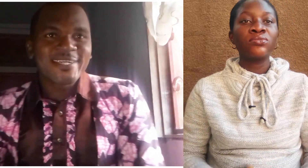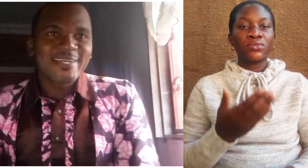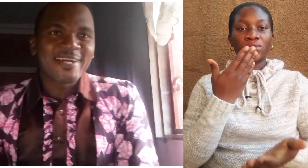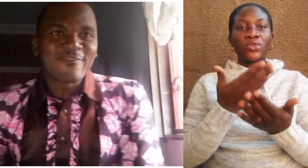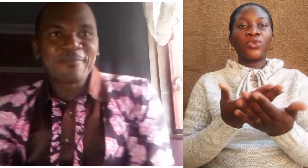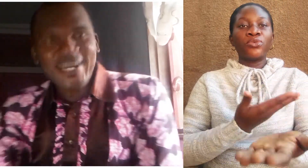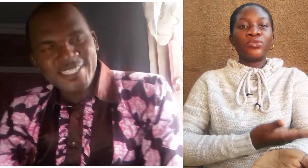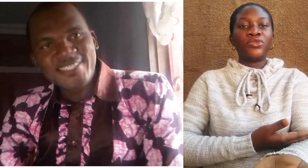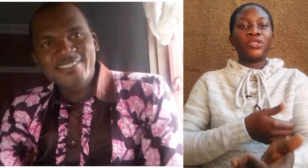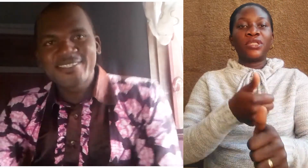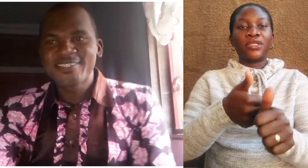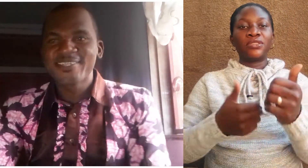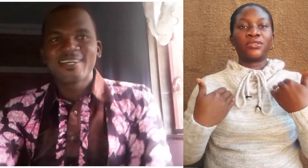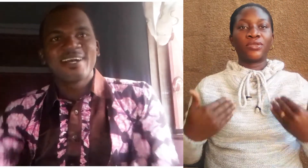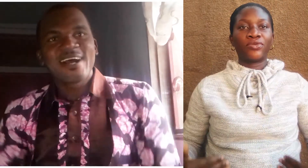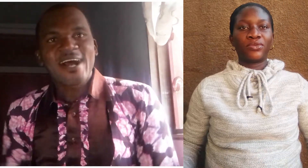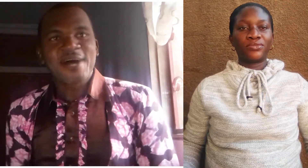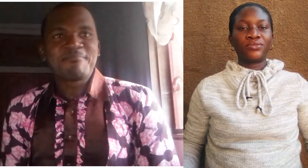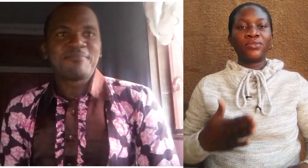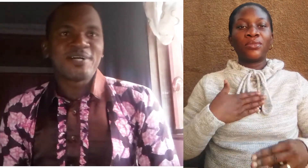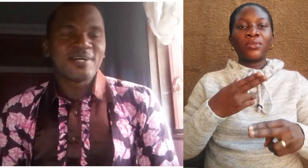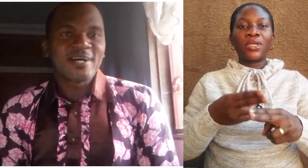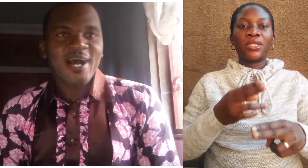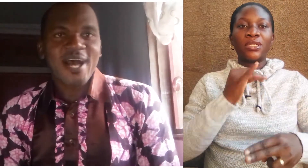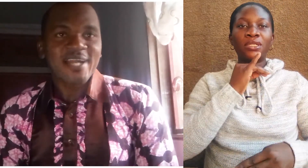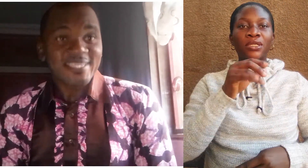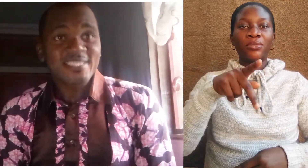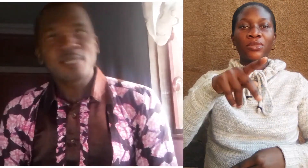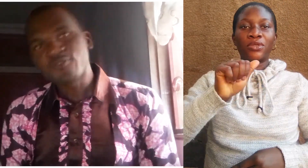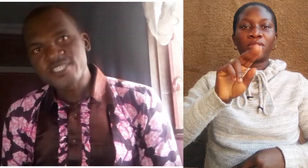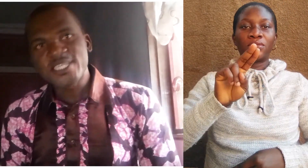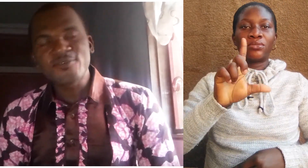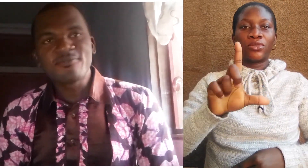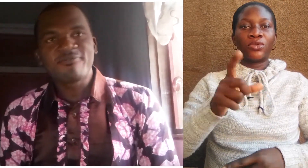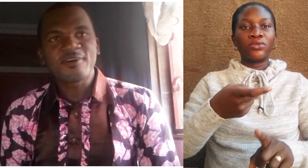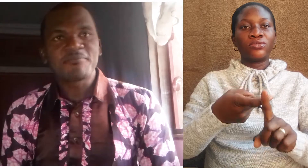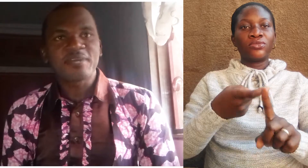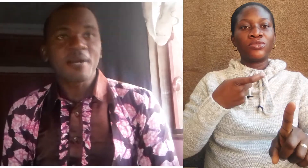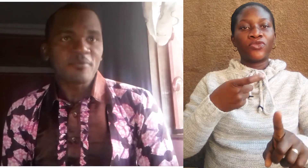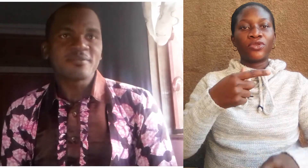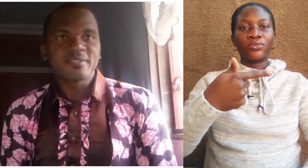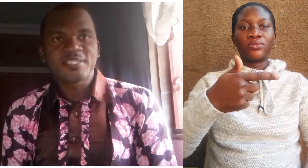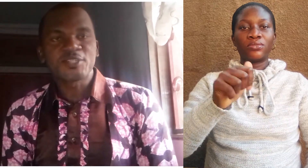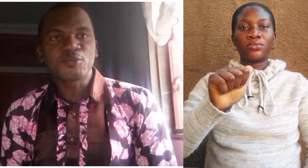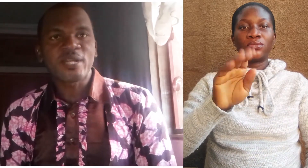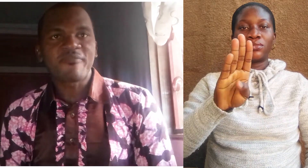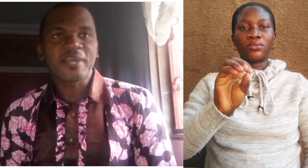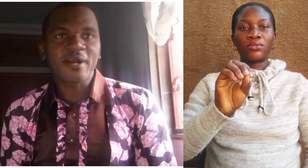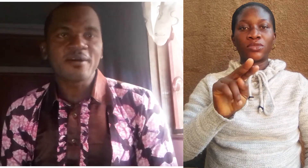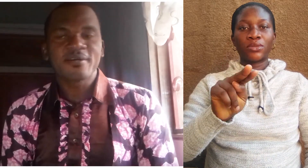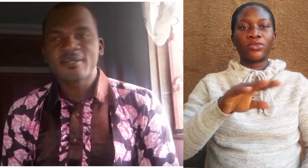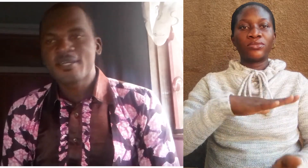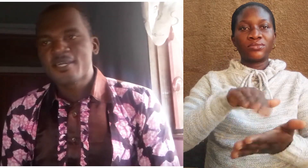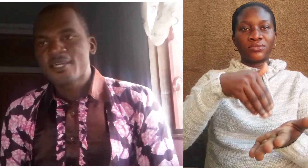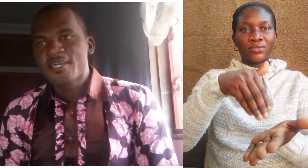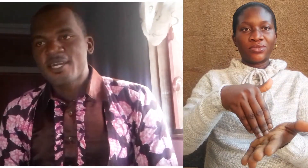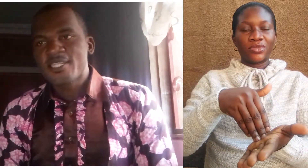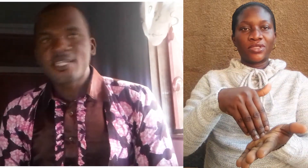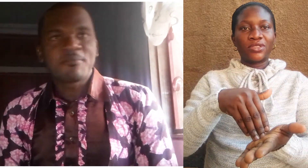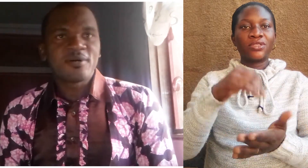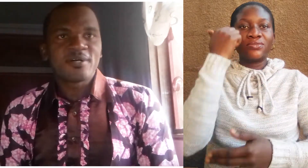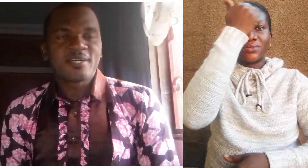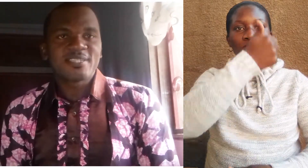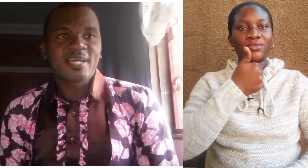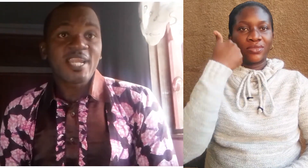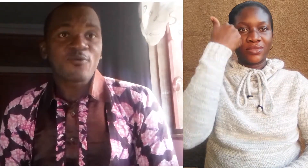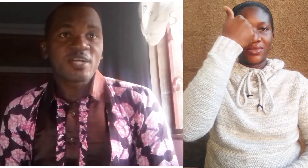Good morning, everybody. I'm Mouziengou from Gabon, Central Africa,